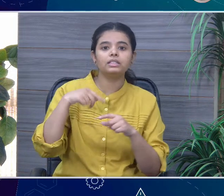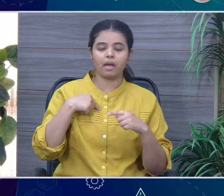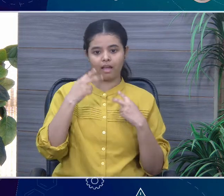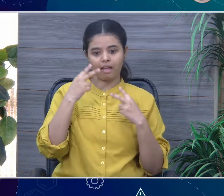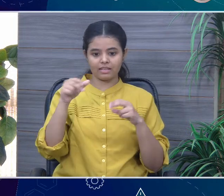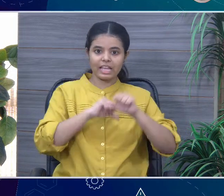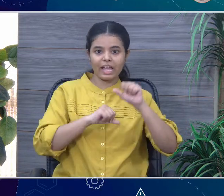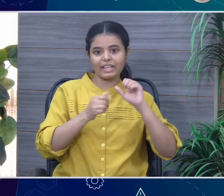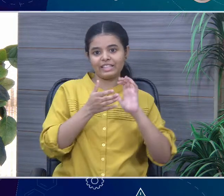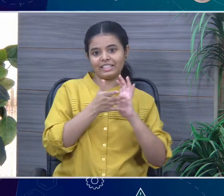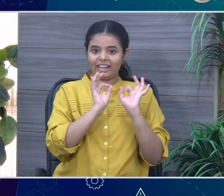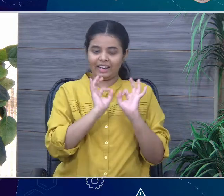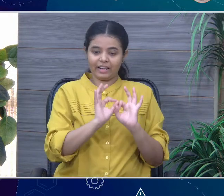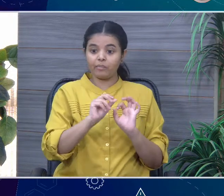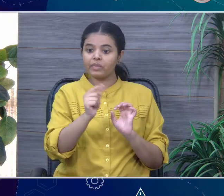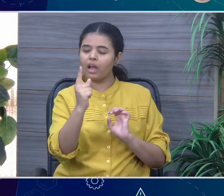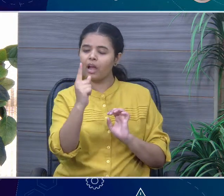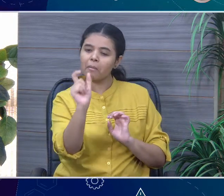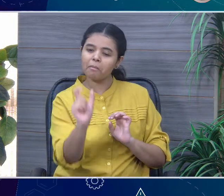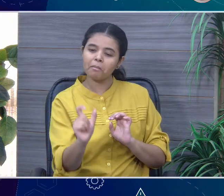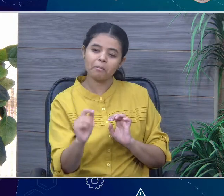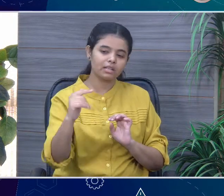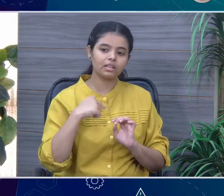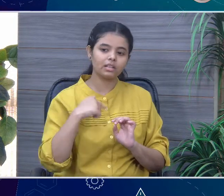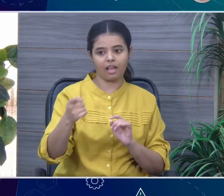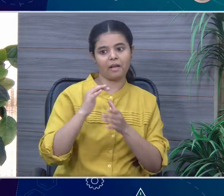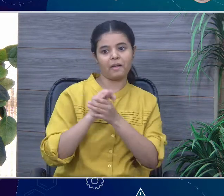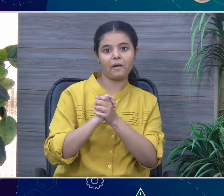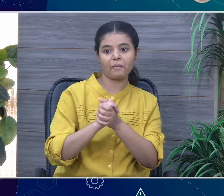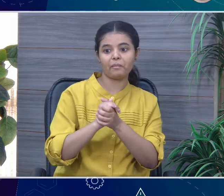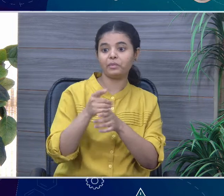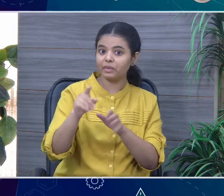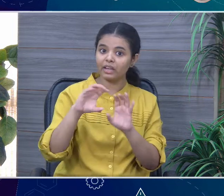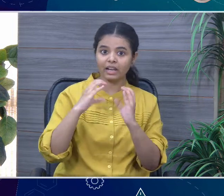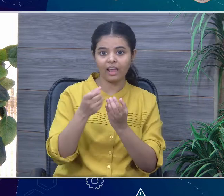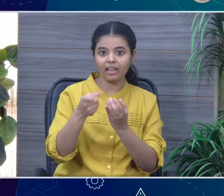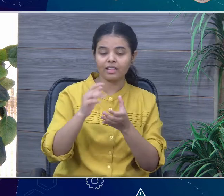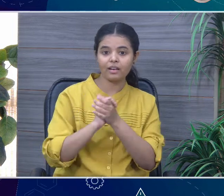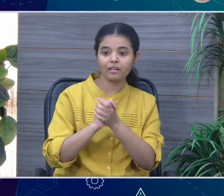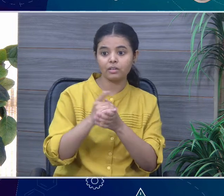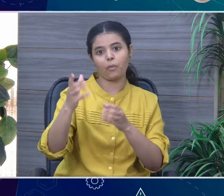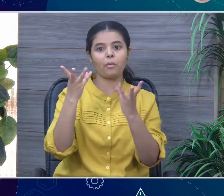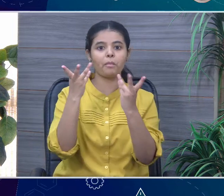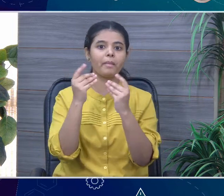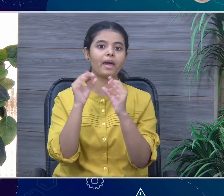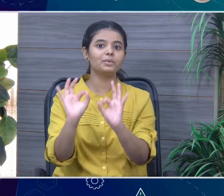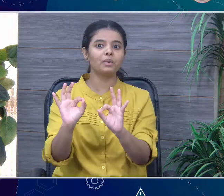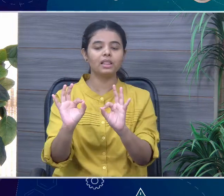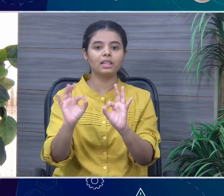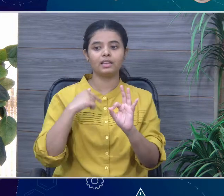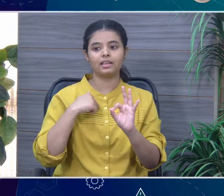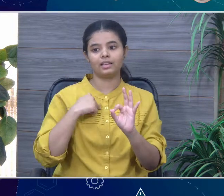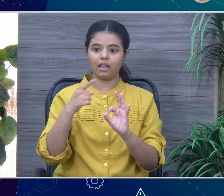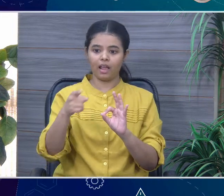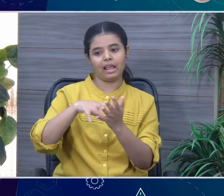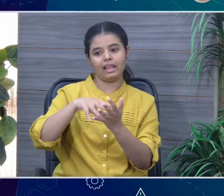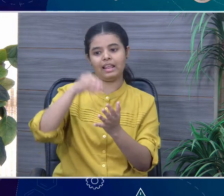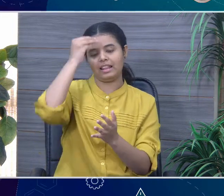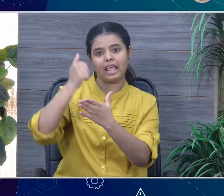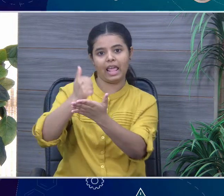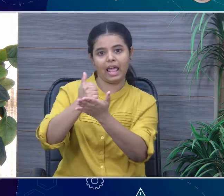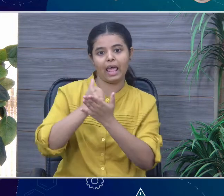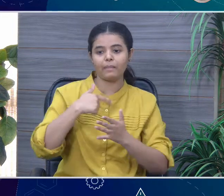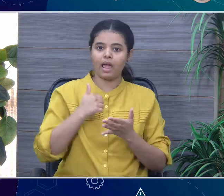science. But yes, she is my friend in the class and she is good in maths. I learn maths from her.